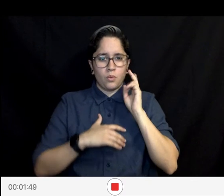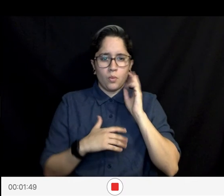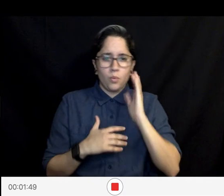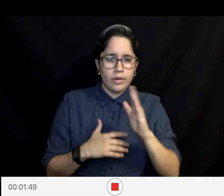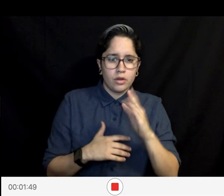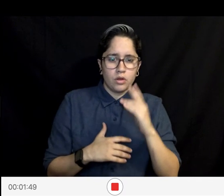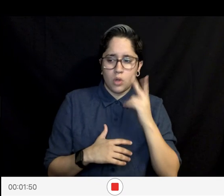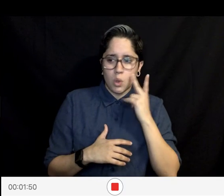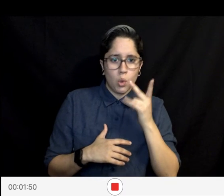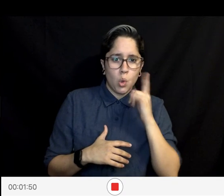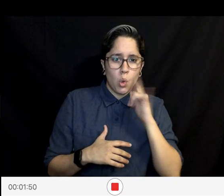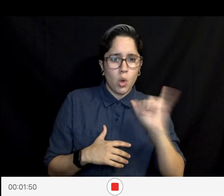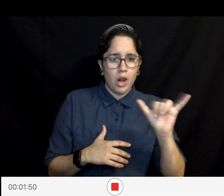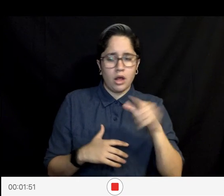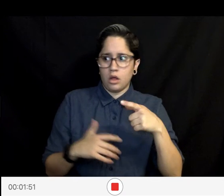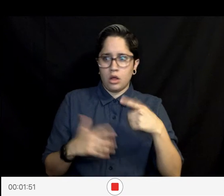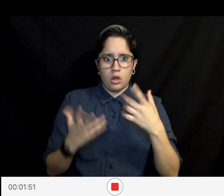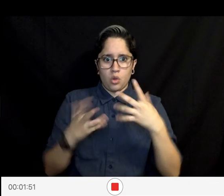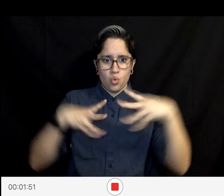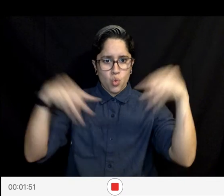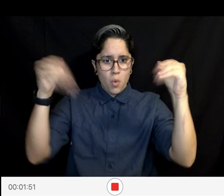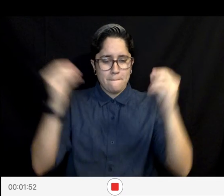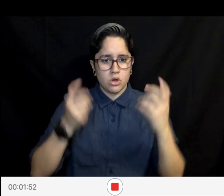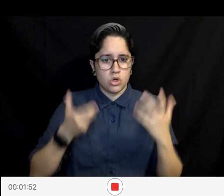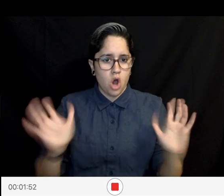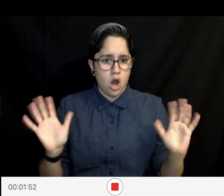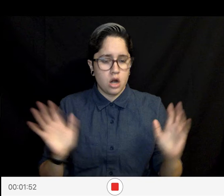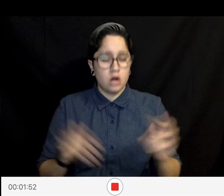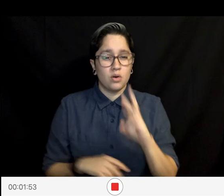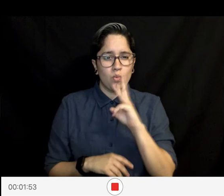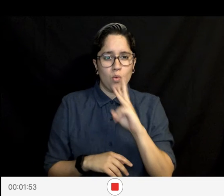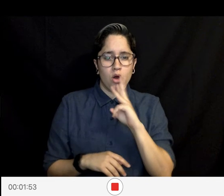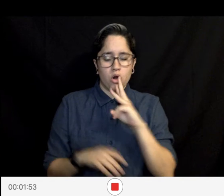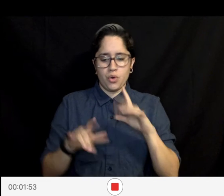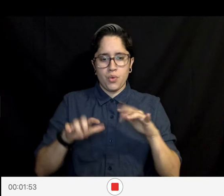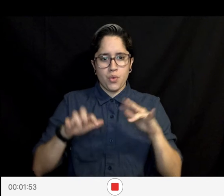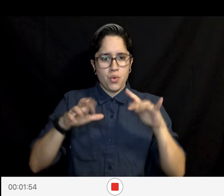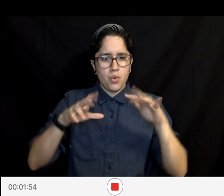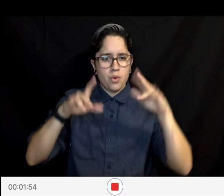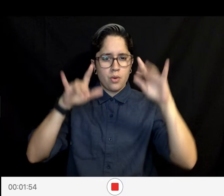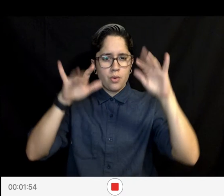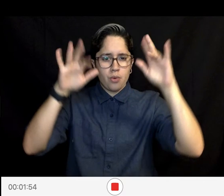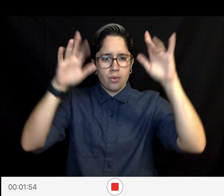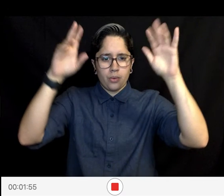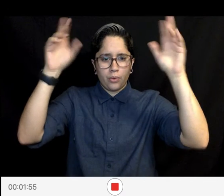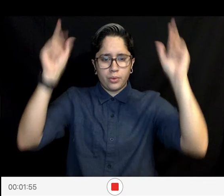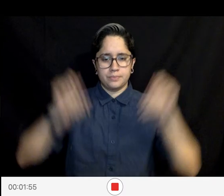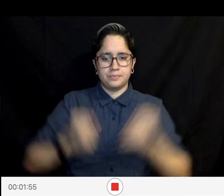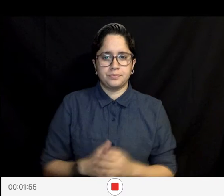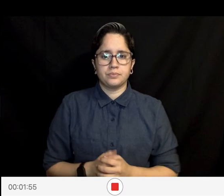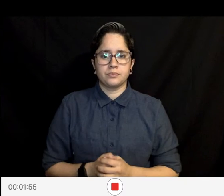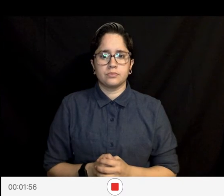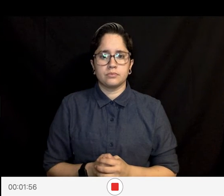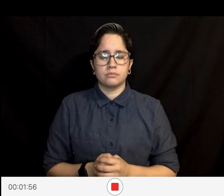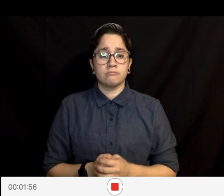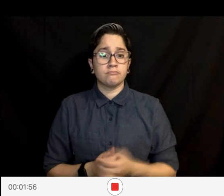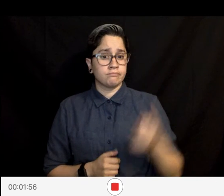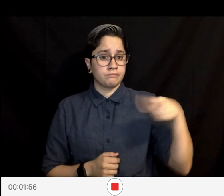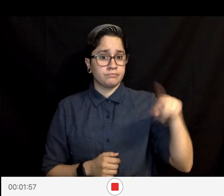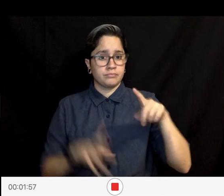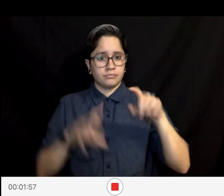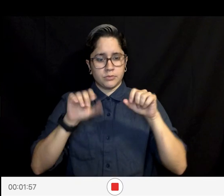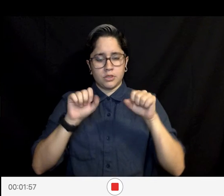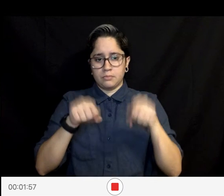Jellyfish can range in size depending on age and species, anywhere from less than an inch all the way up to 7 feet